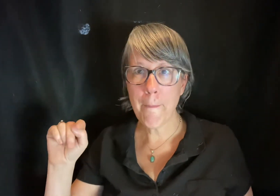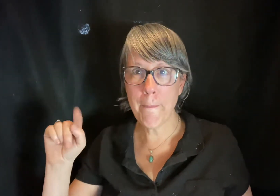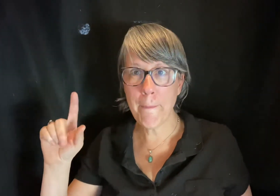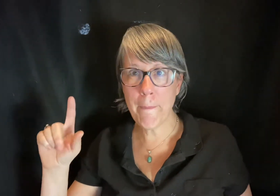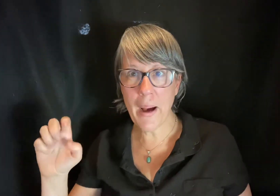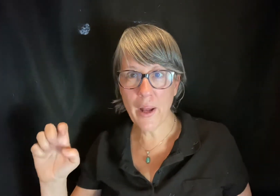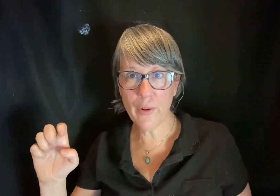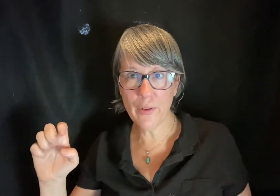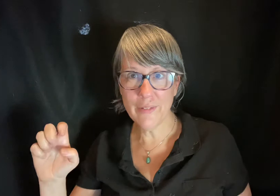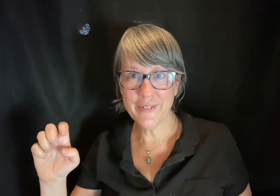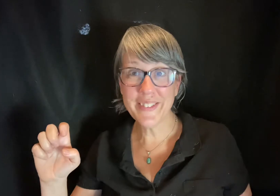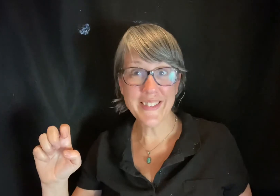bottle.